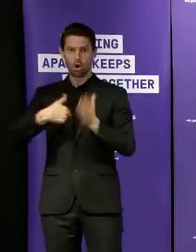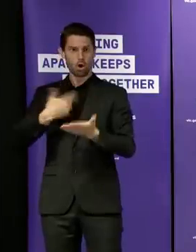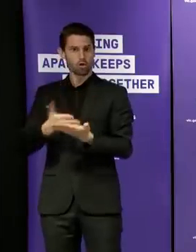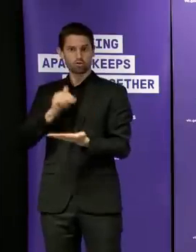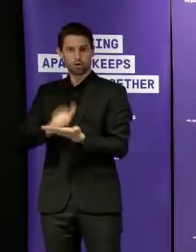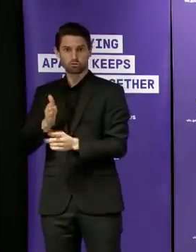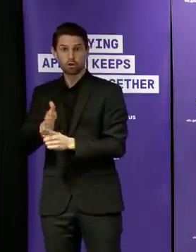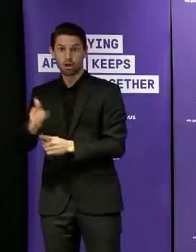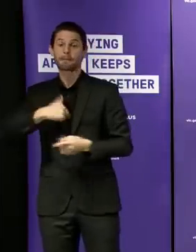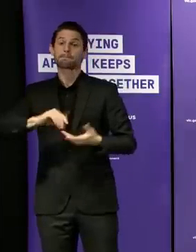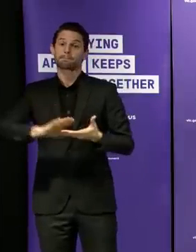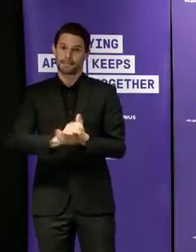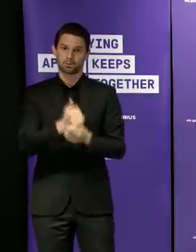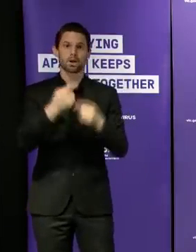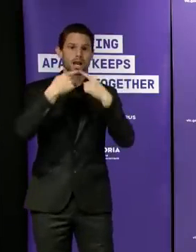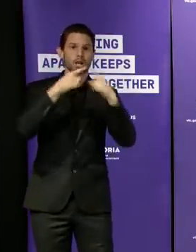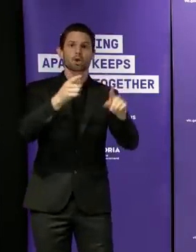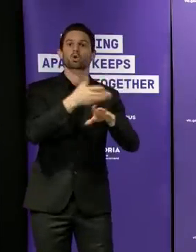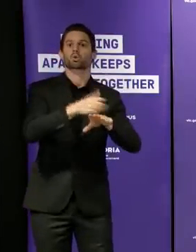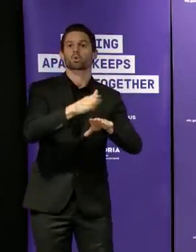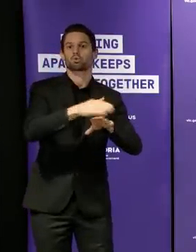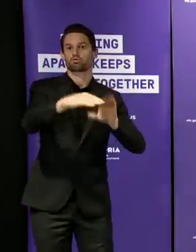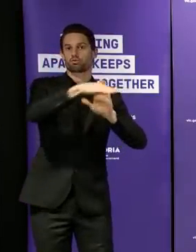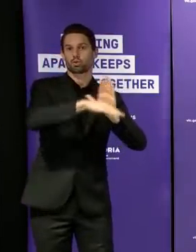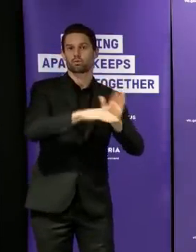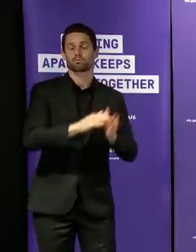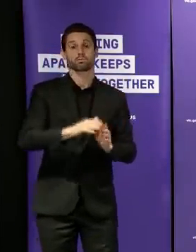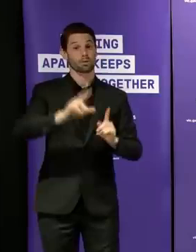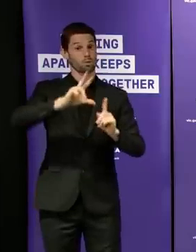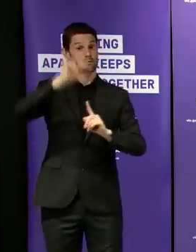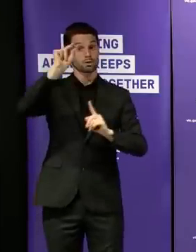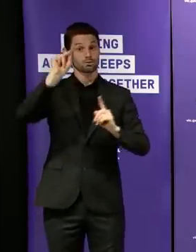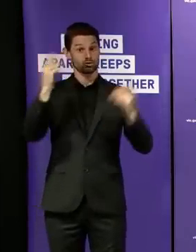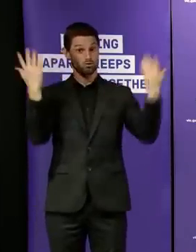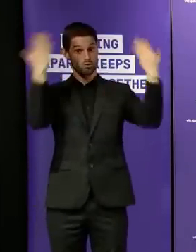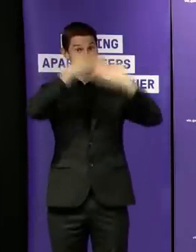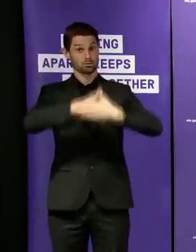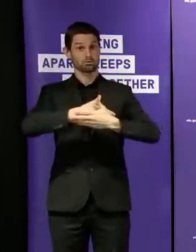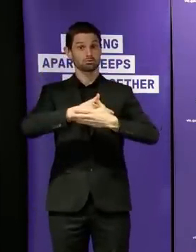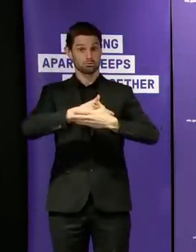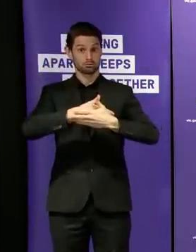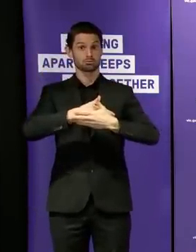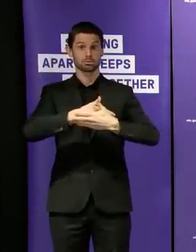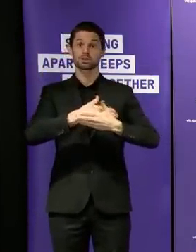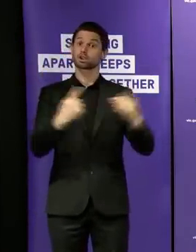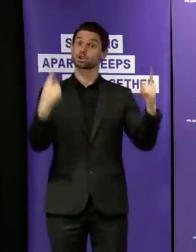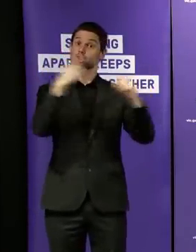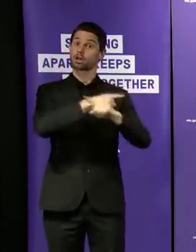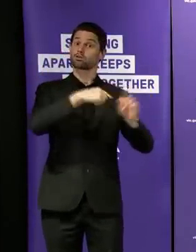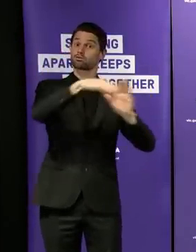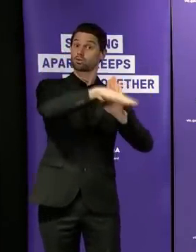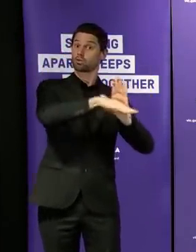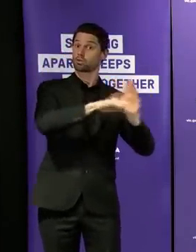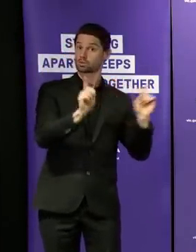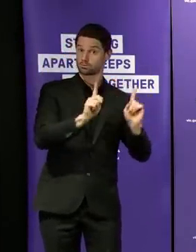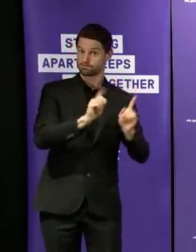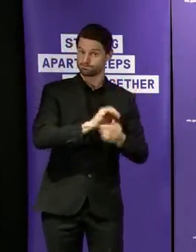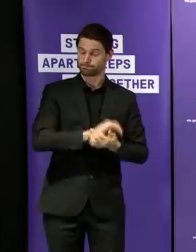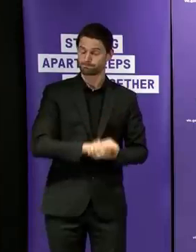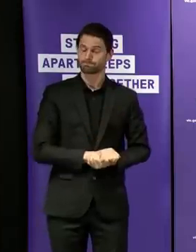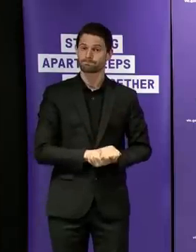I'm very pleased to make the following announcements. From 11:59 p.m. tonight, the following changes to restrictions will be